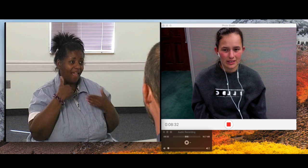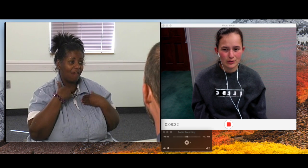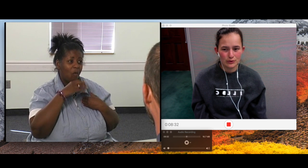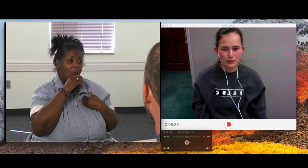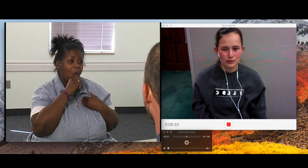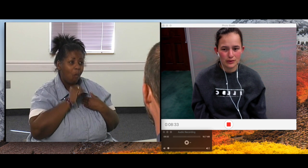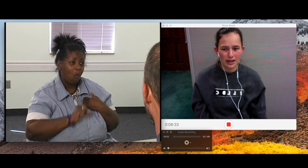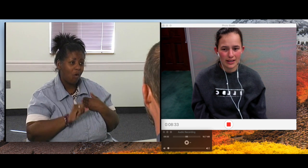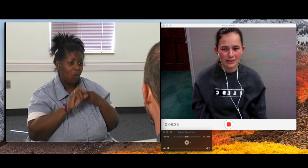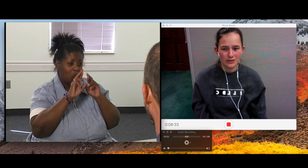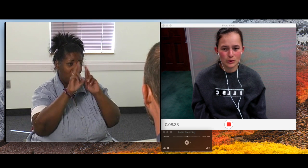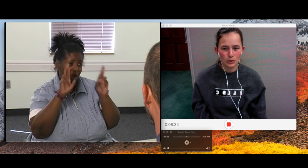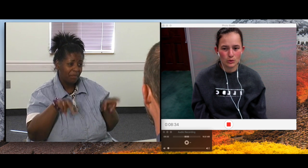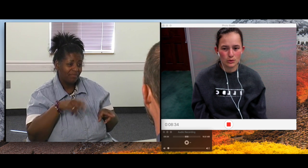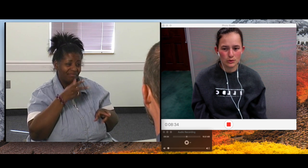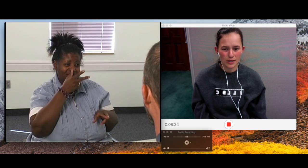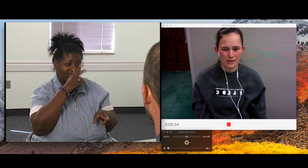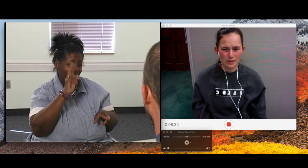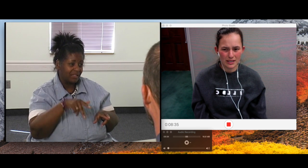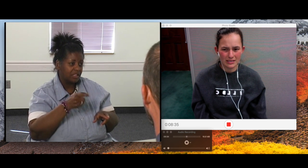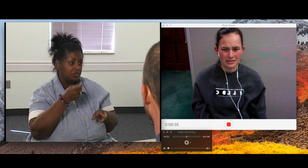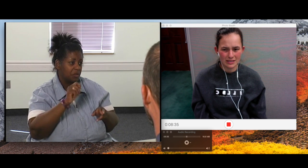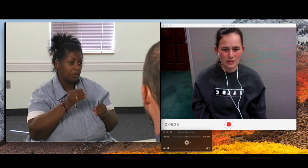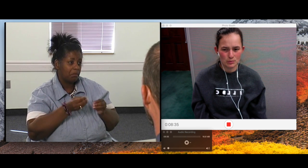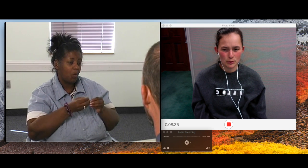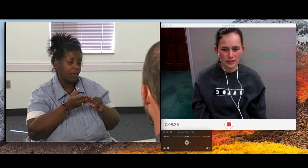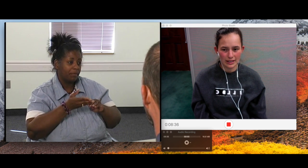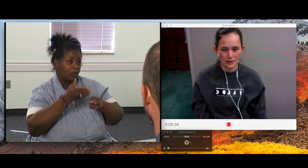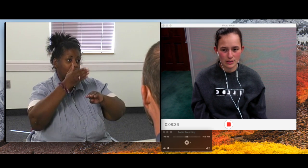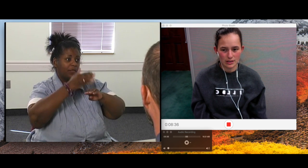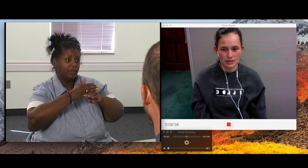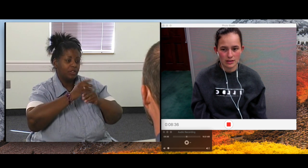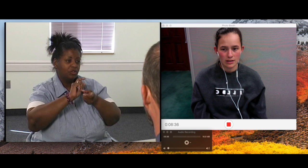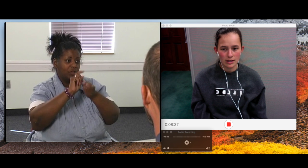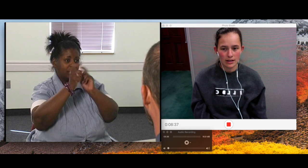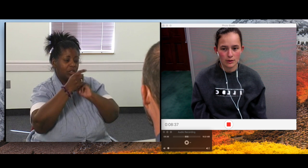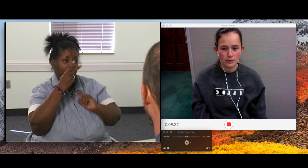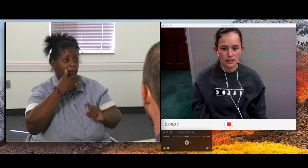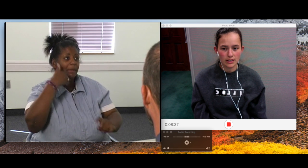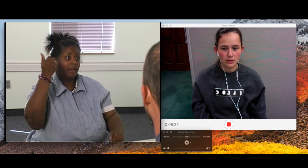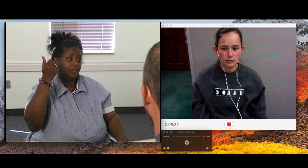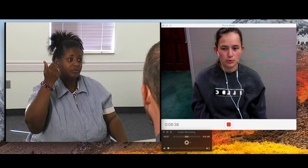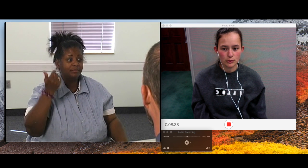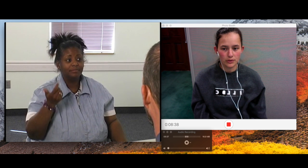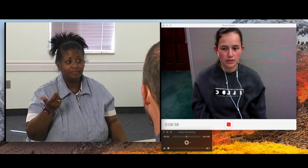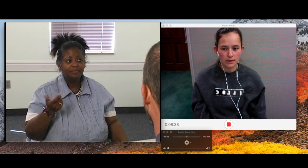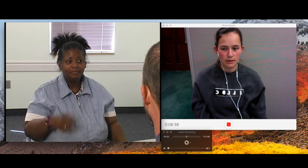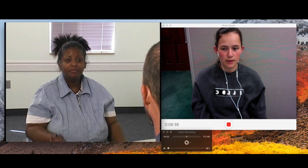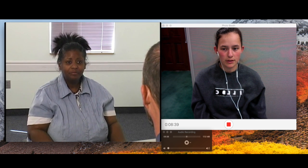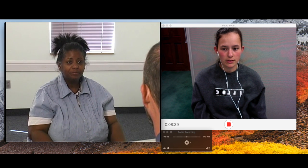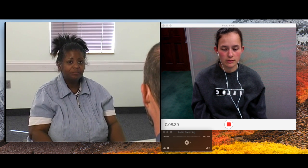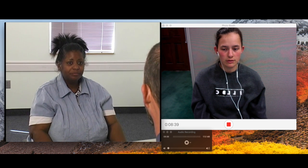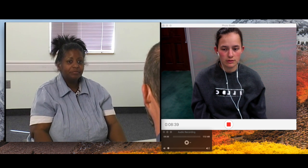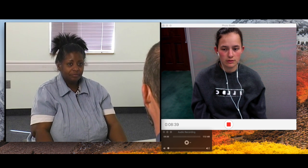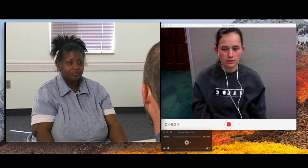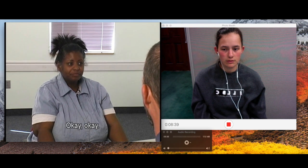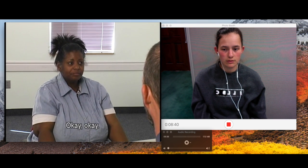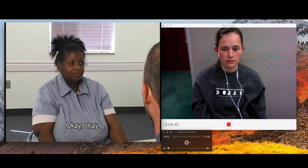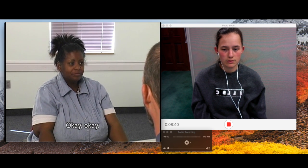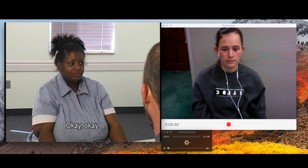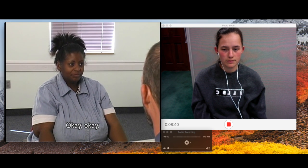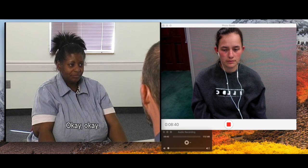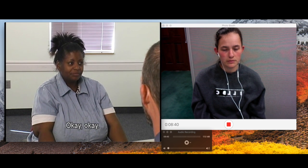If I have an old resume, it's pretty lousy, and I would really like to improve it to make it better.